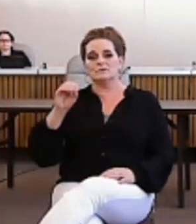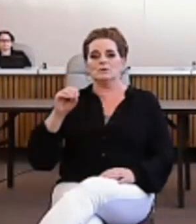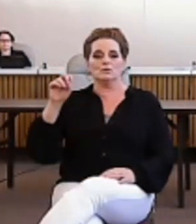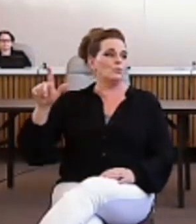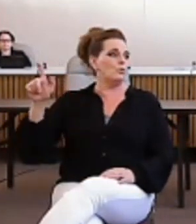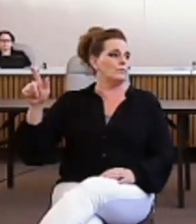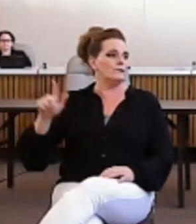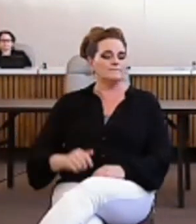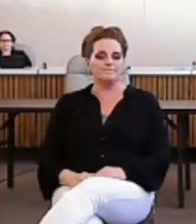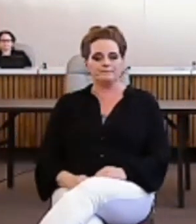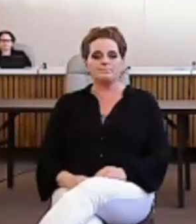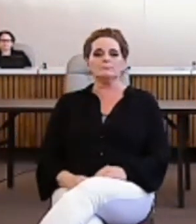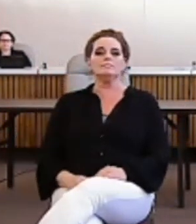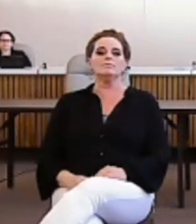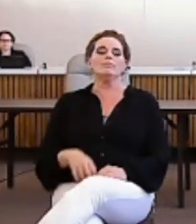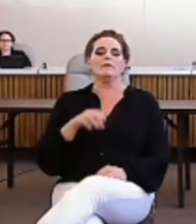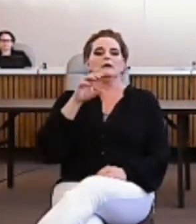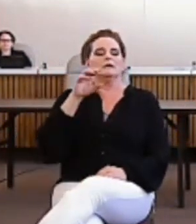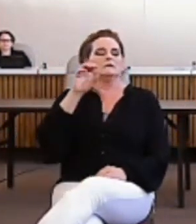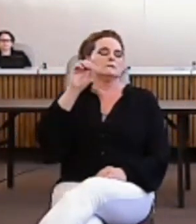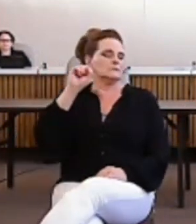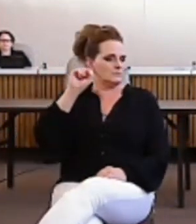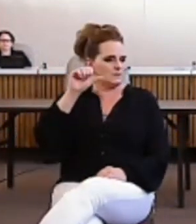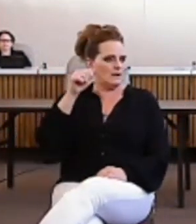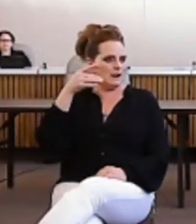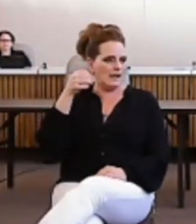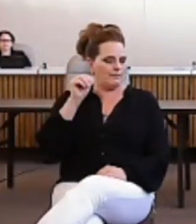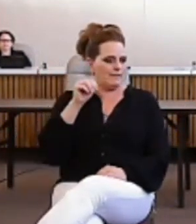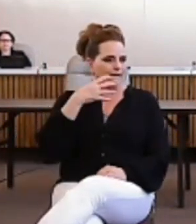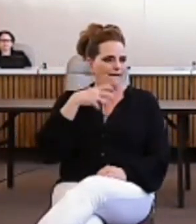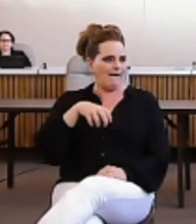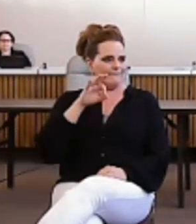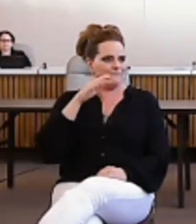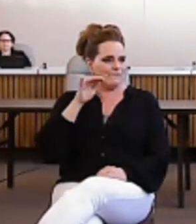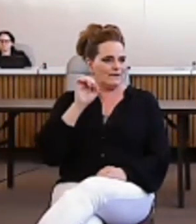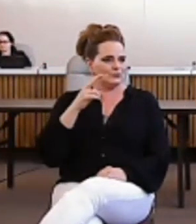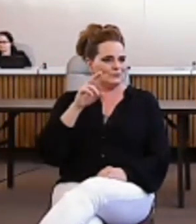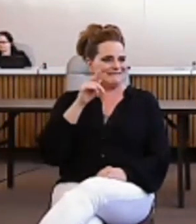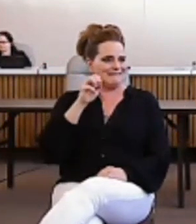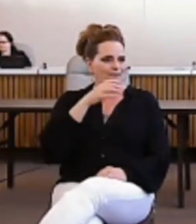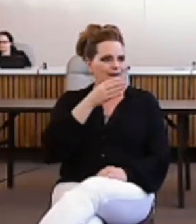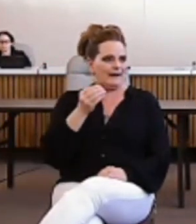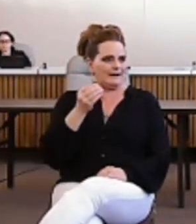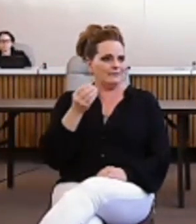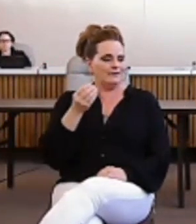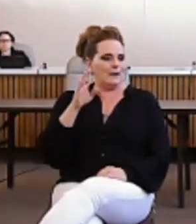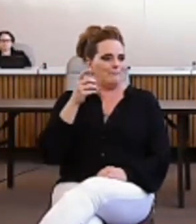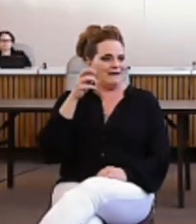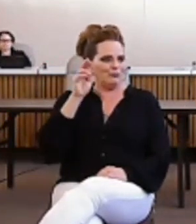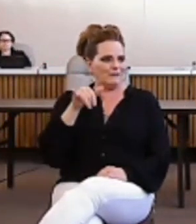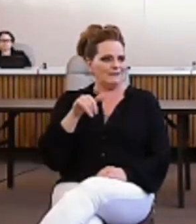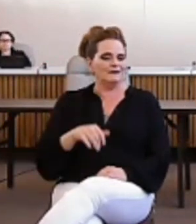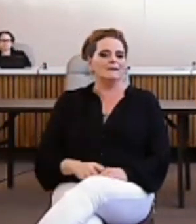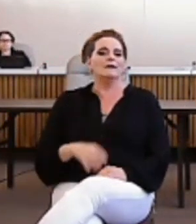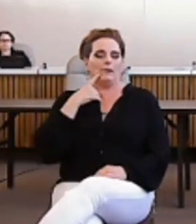2022-021. Salaam Hot Fresh Deli and Bakery, 3675 West Henrietta Road, to establish and operate